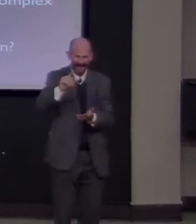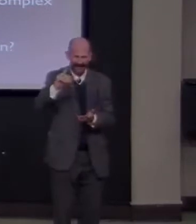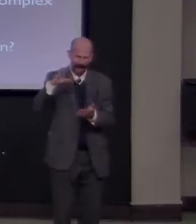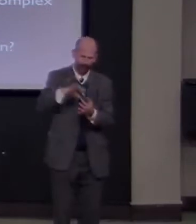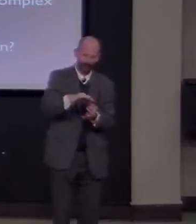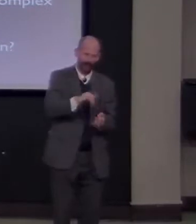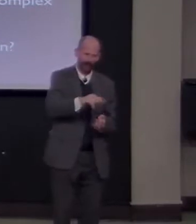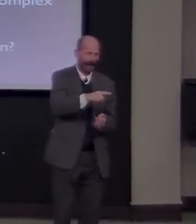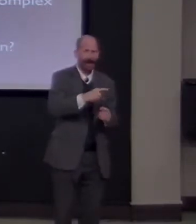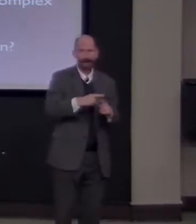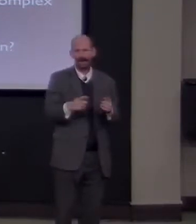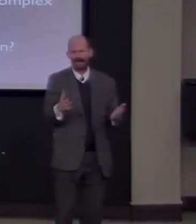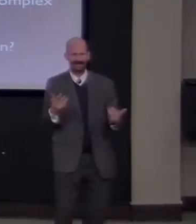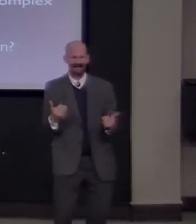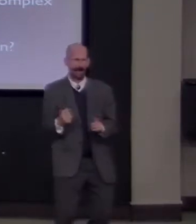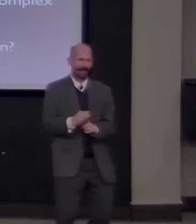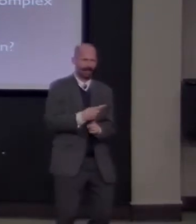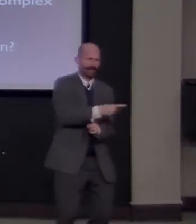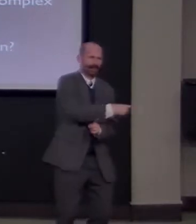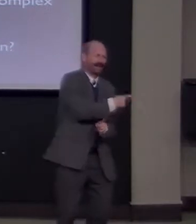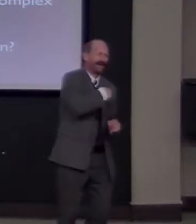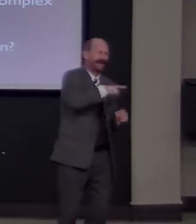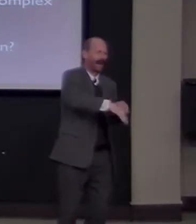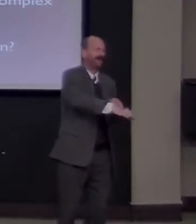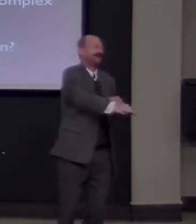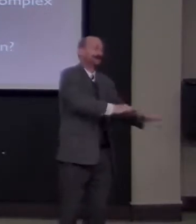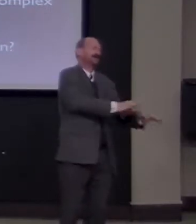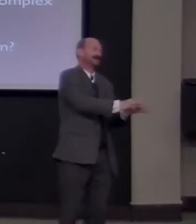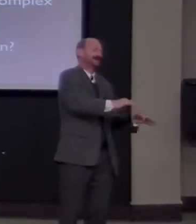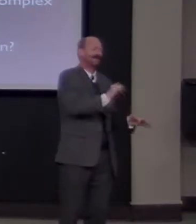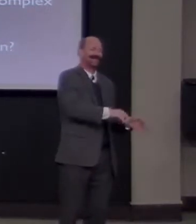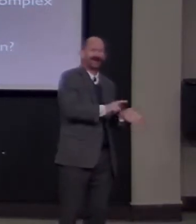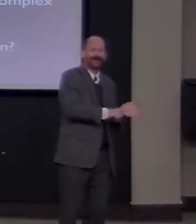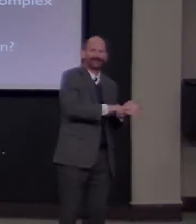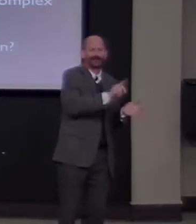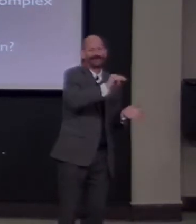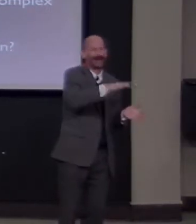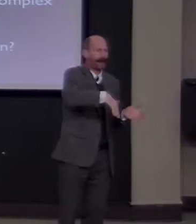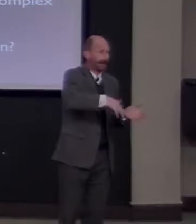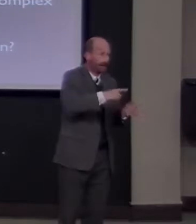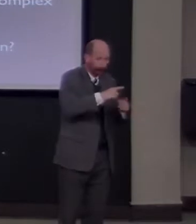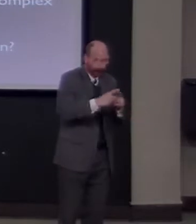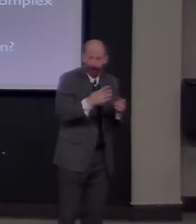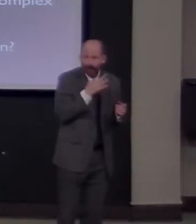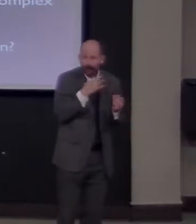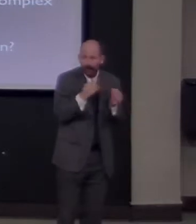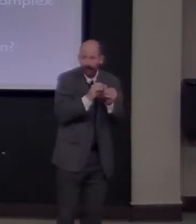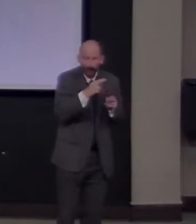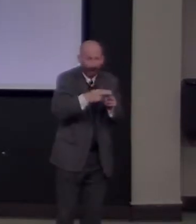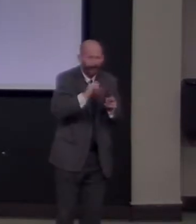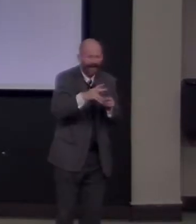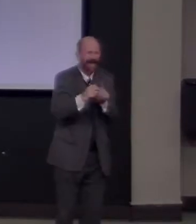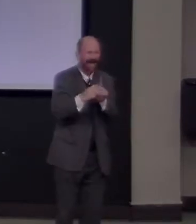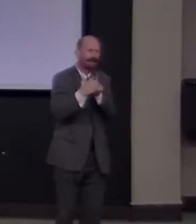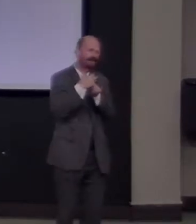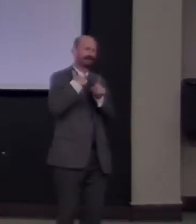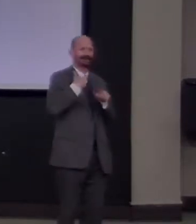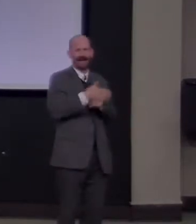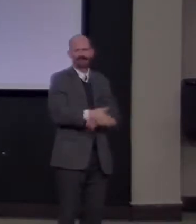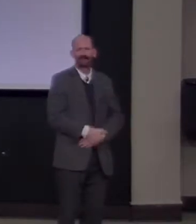but I don't have time to go into detail on that data yet, but if you want to ask me more about that in the Q&A session, we certainly